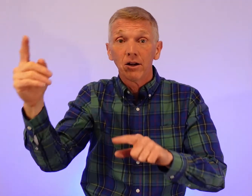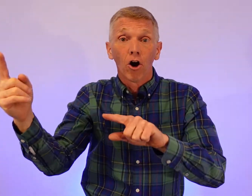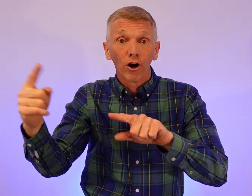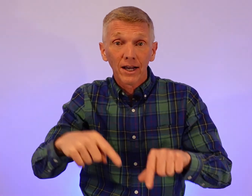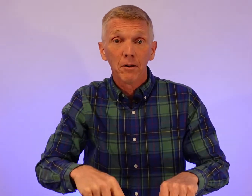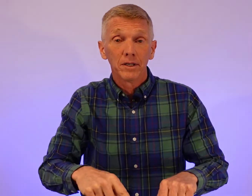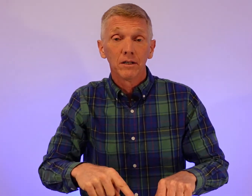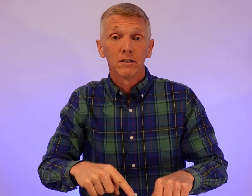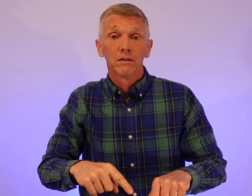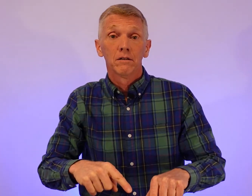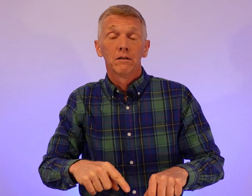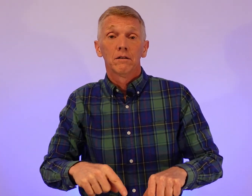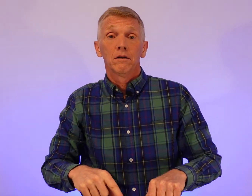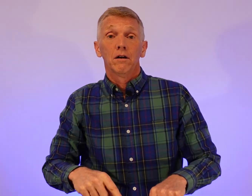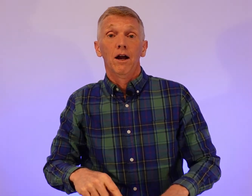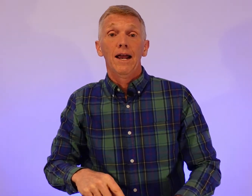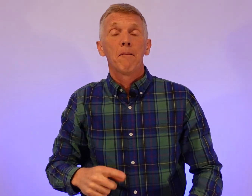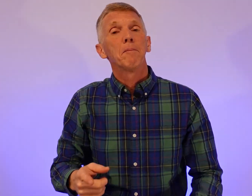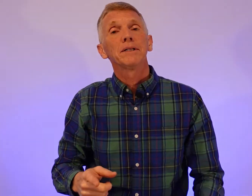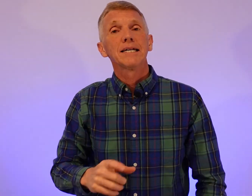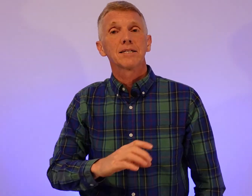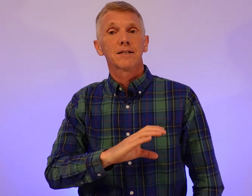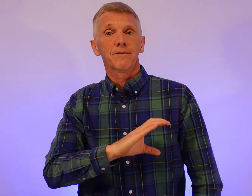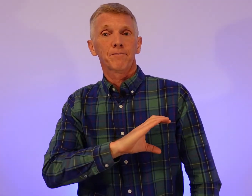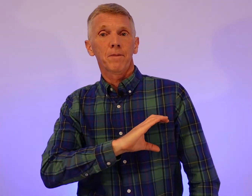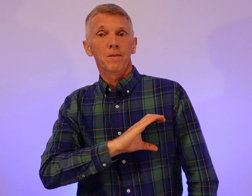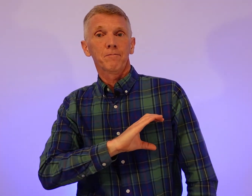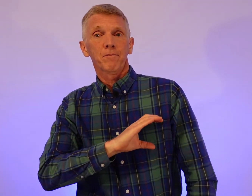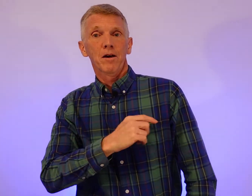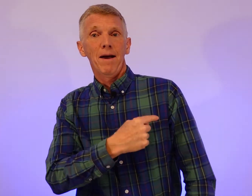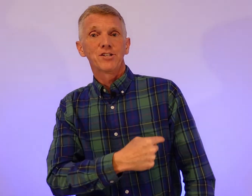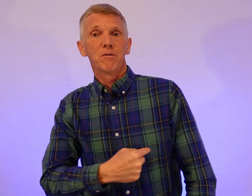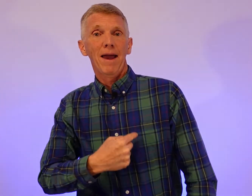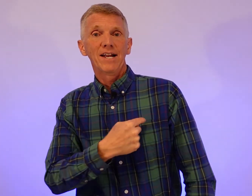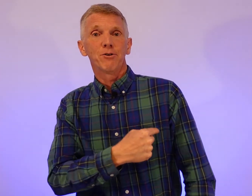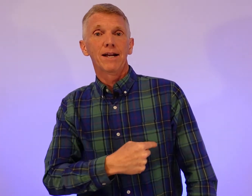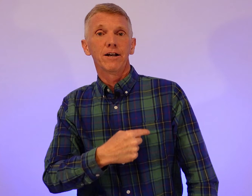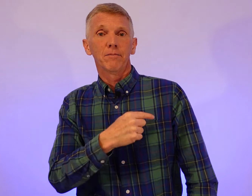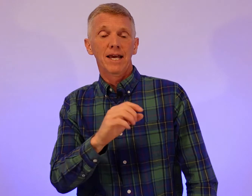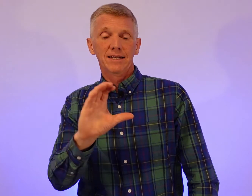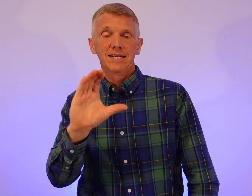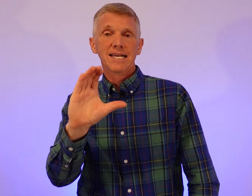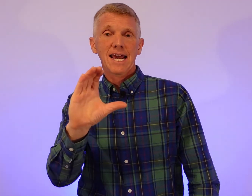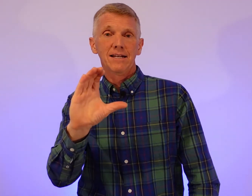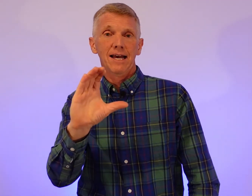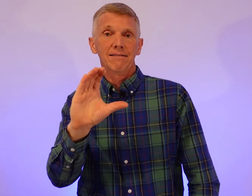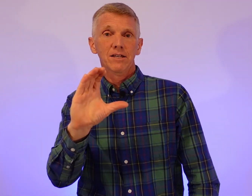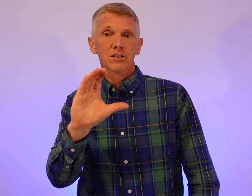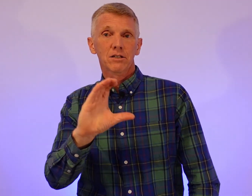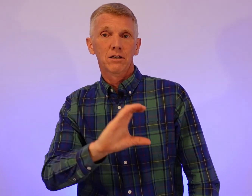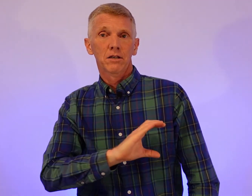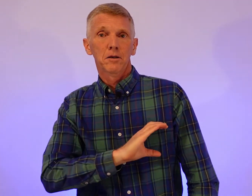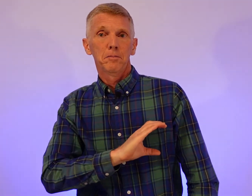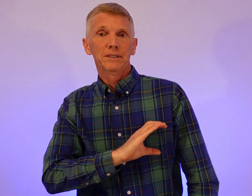are coming. All right, how about police? Imagine the badge right here. I'm taking a C hand like this.